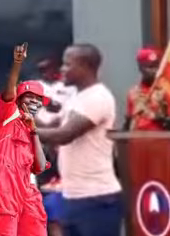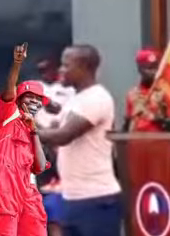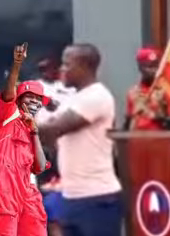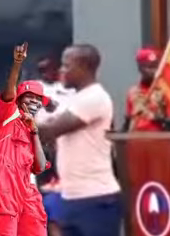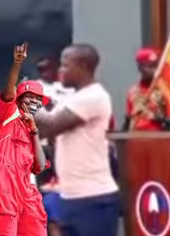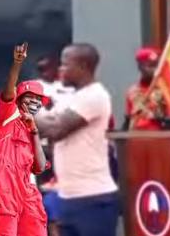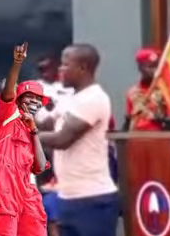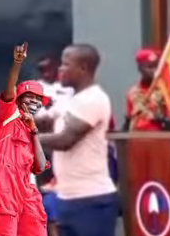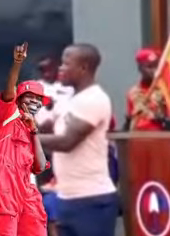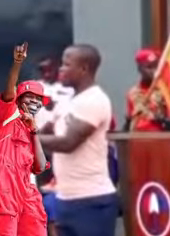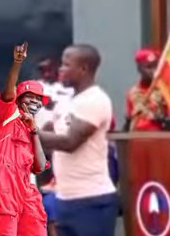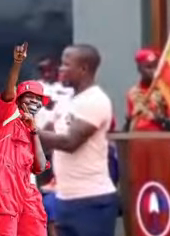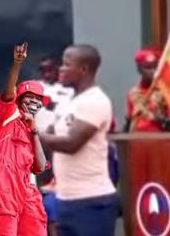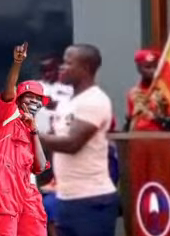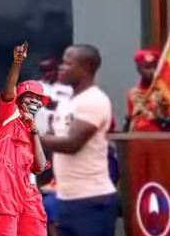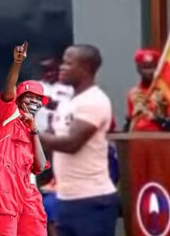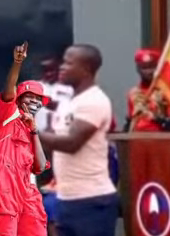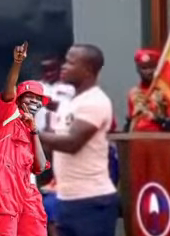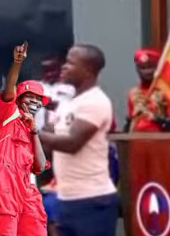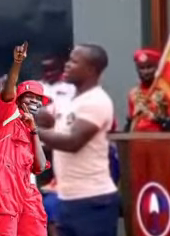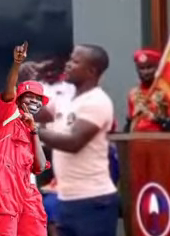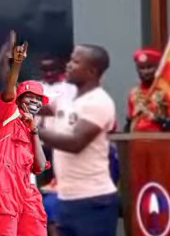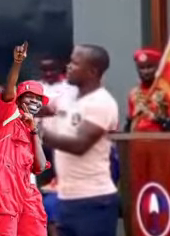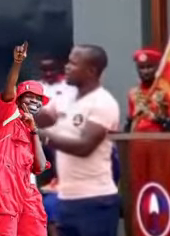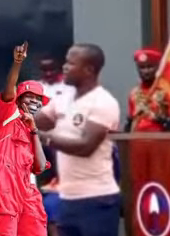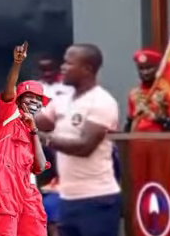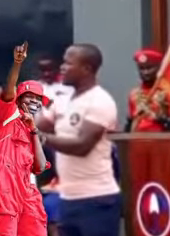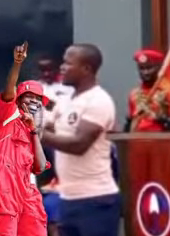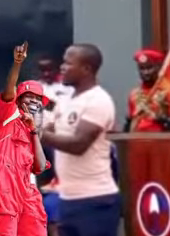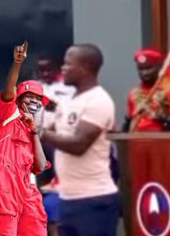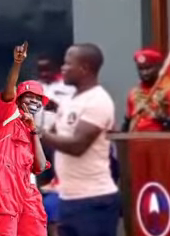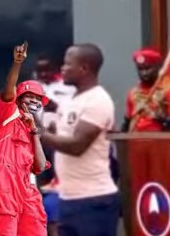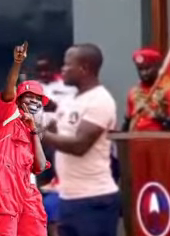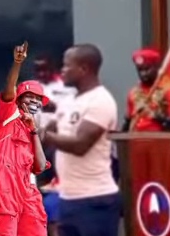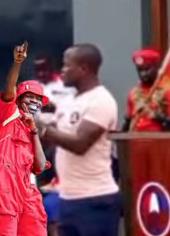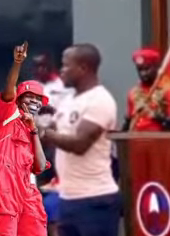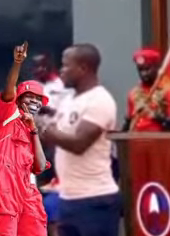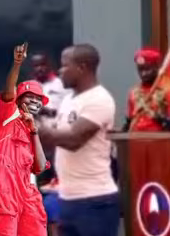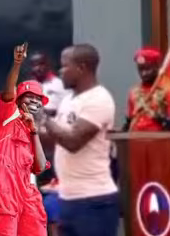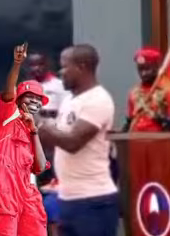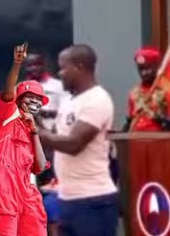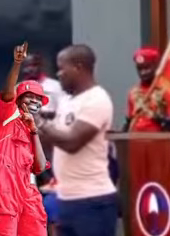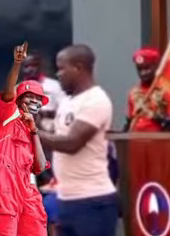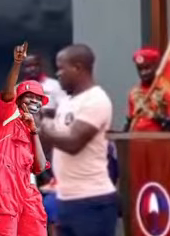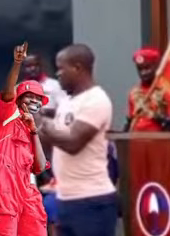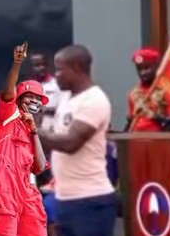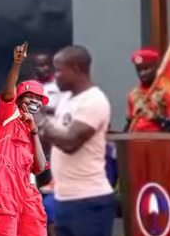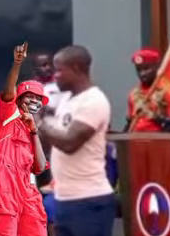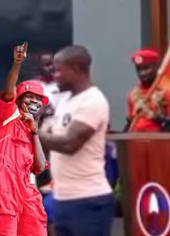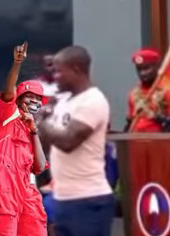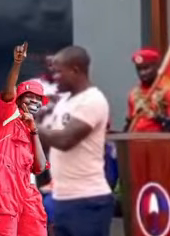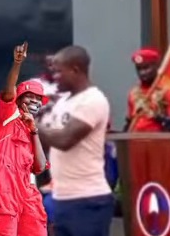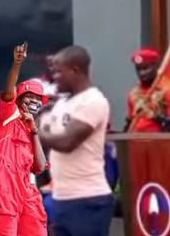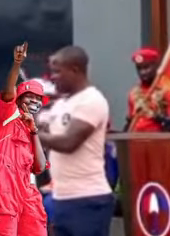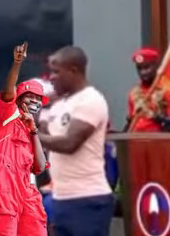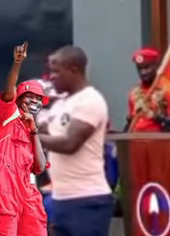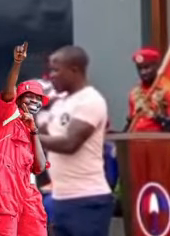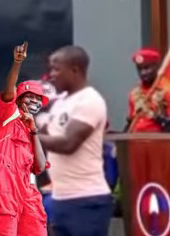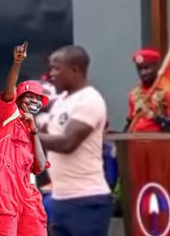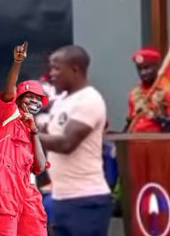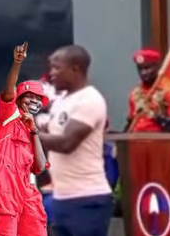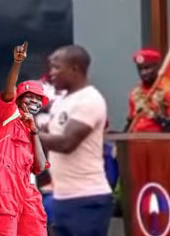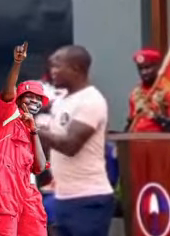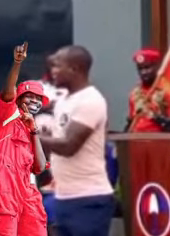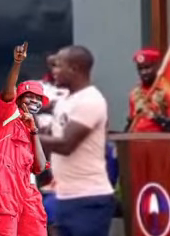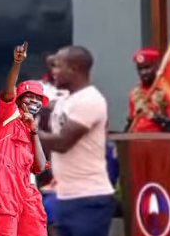are, we have friends who 2 years ago were full-bodied, so to say. But today, many